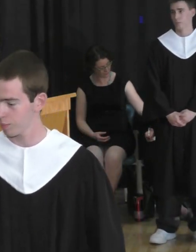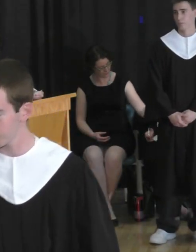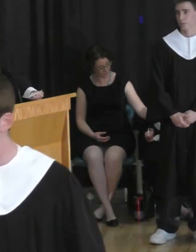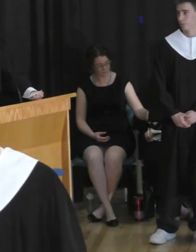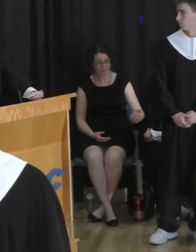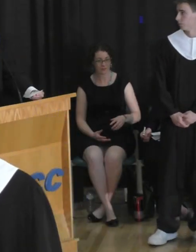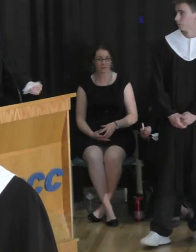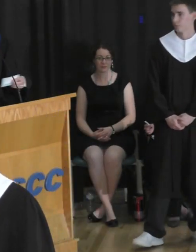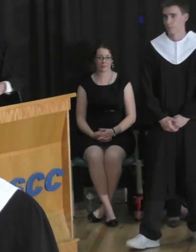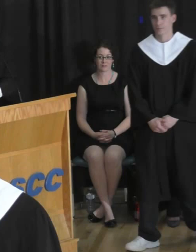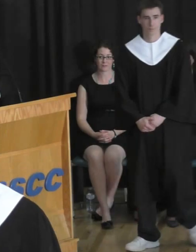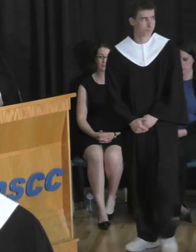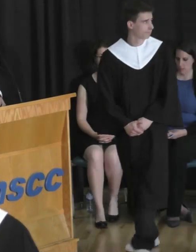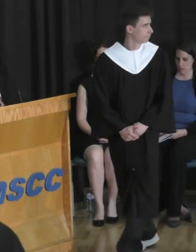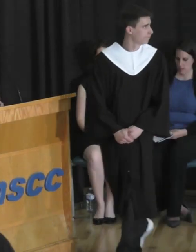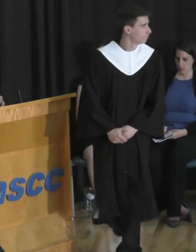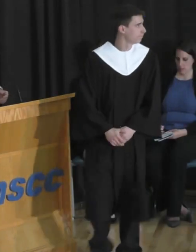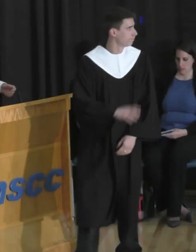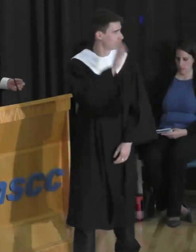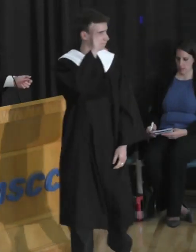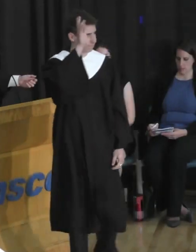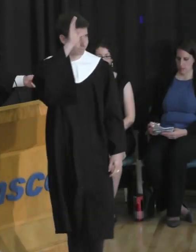Kyle Balser.